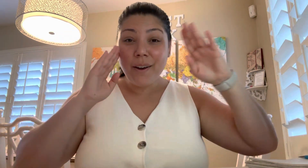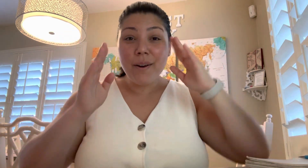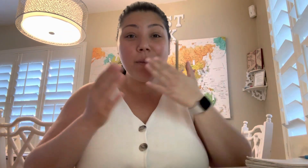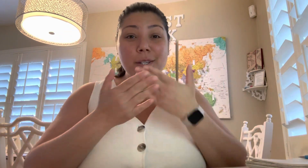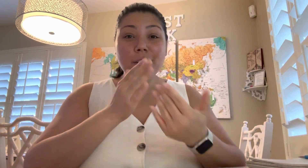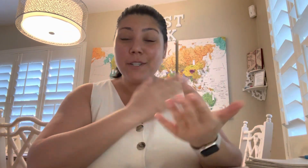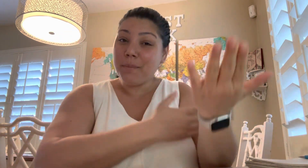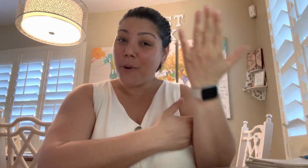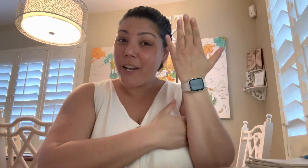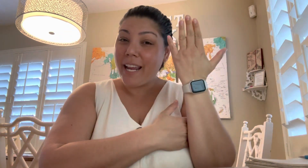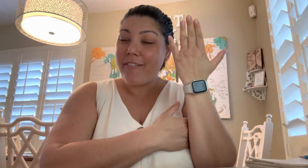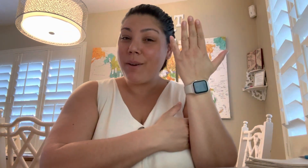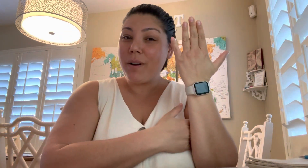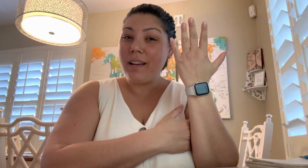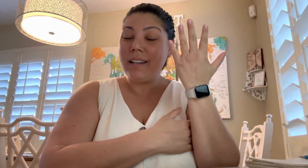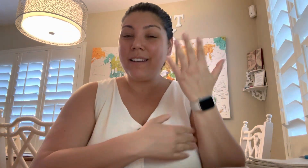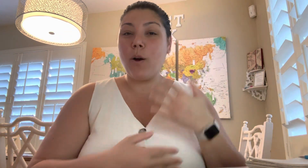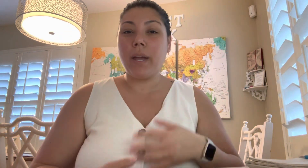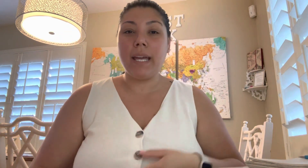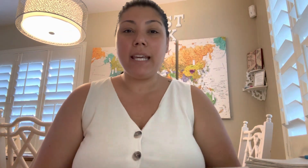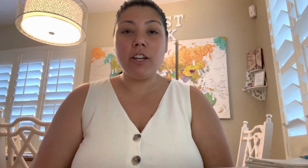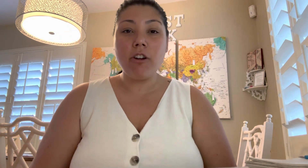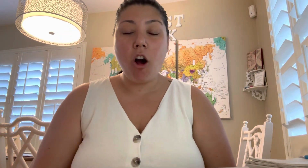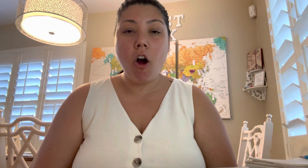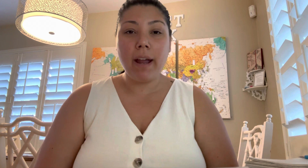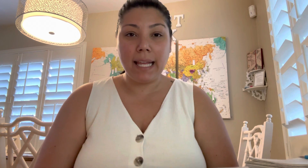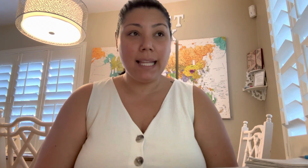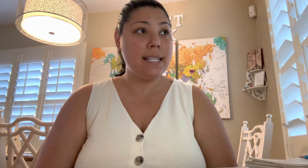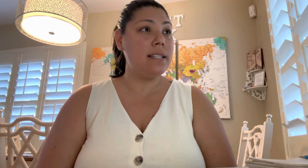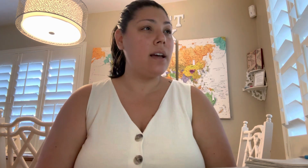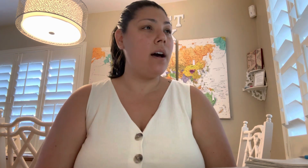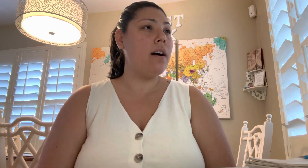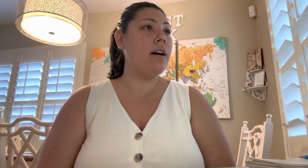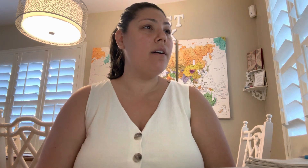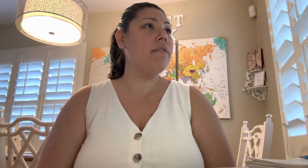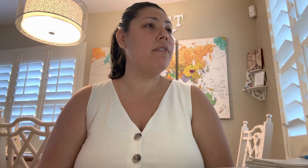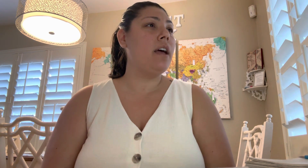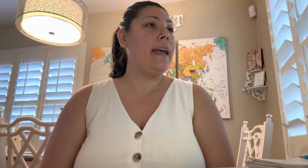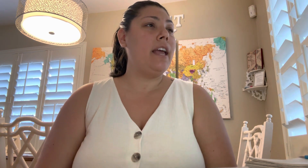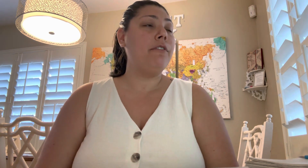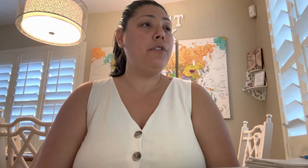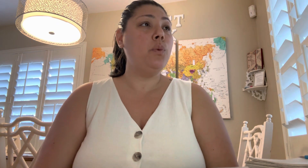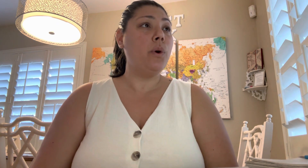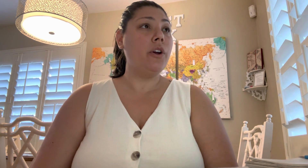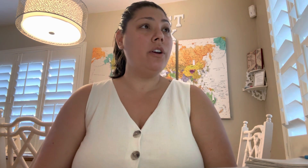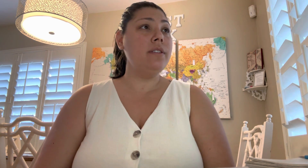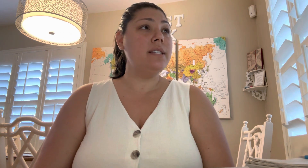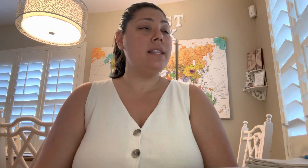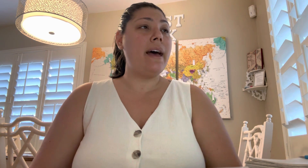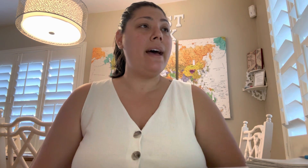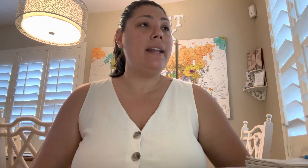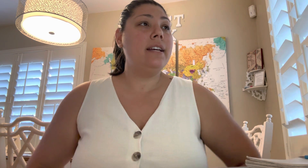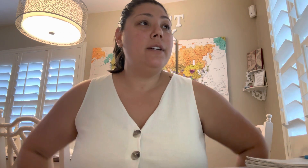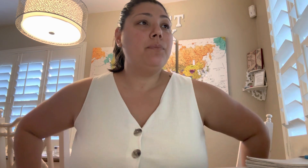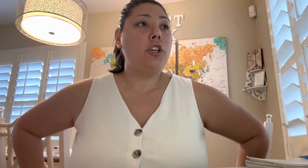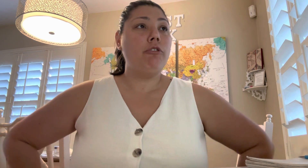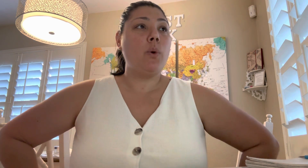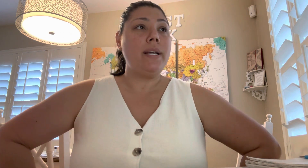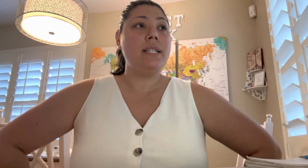Hello, good morning everyone. Okay, here are a list of a few words that you requested